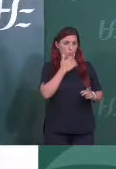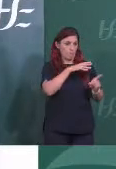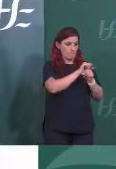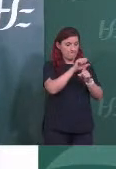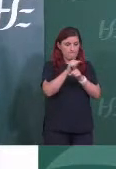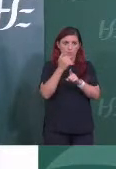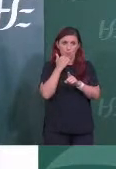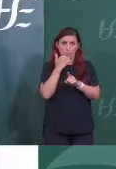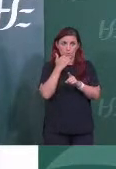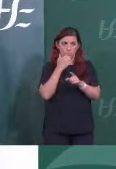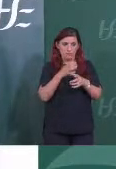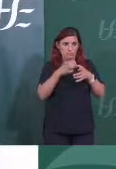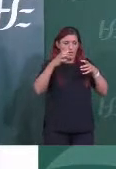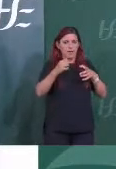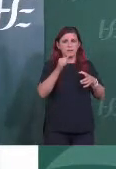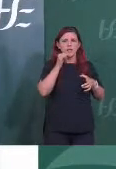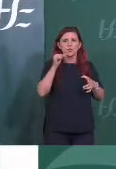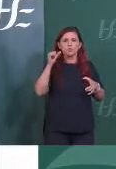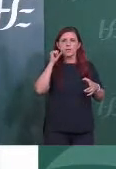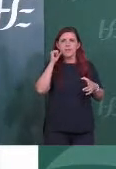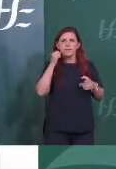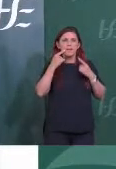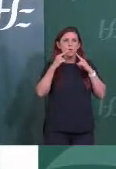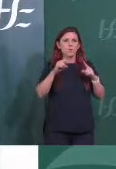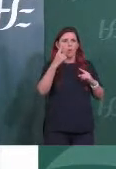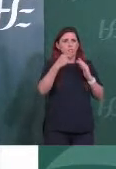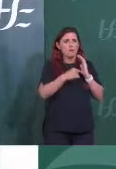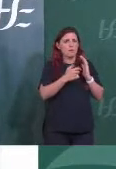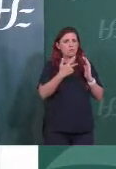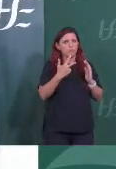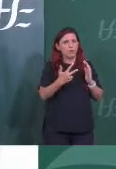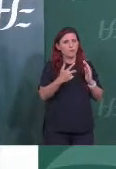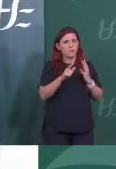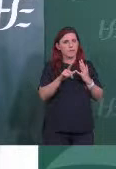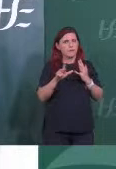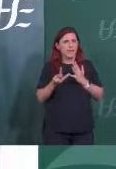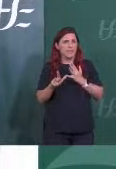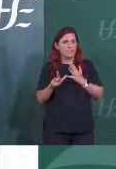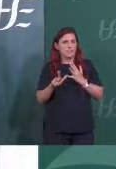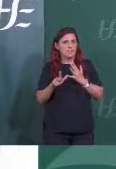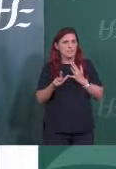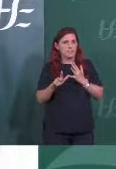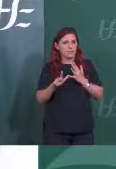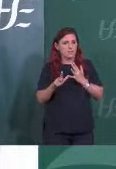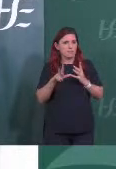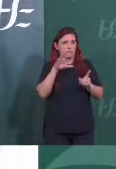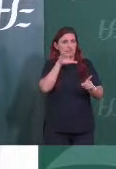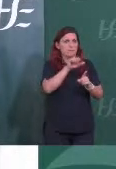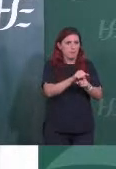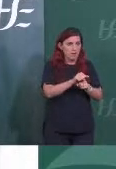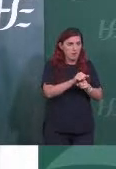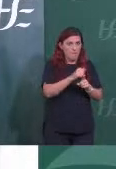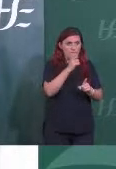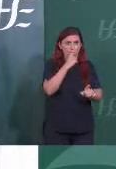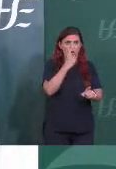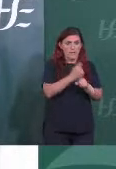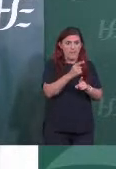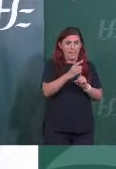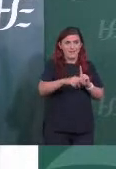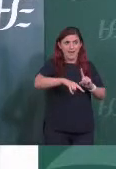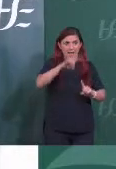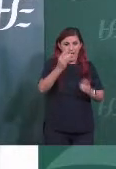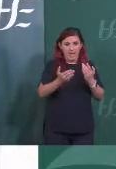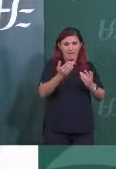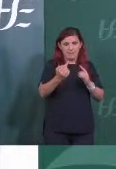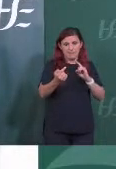reported yesterday 1,378 confirmed cases for the first time since the end of January. This, again, caused a concern, showing the disease